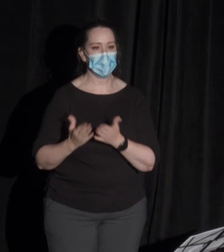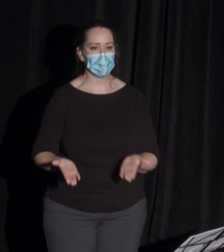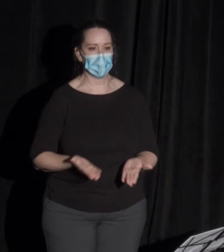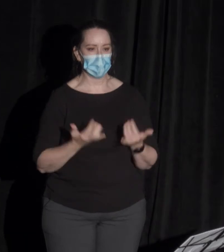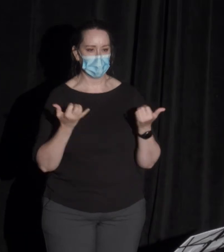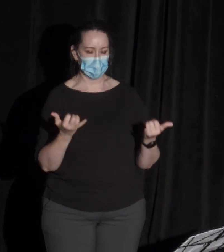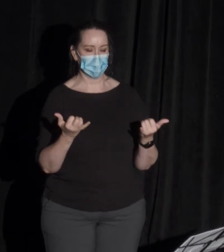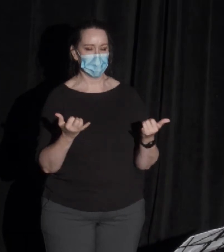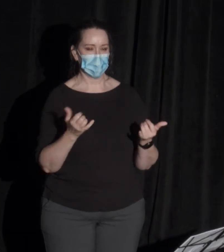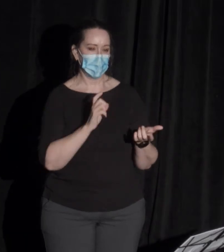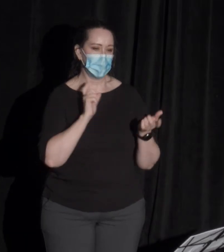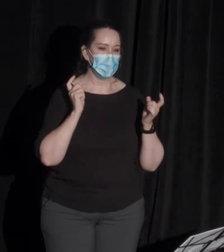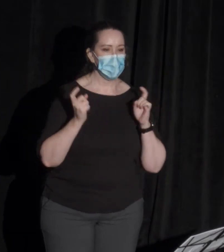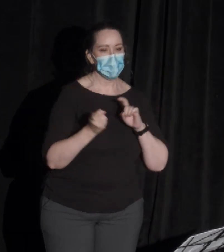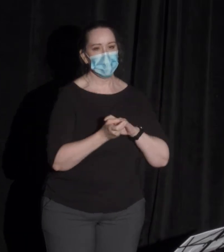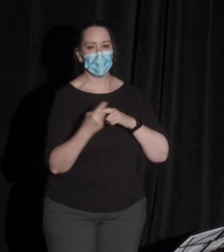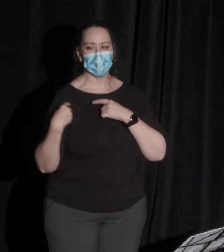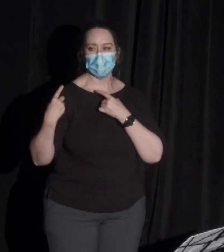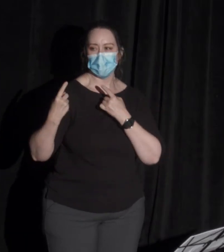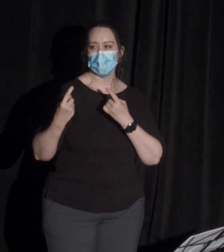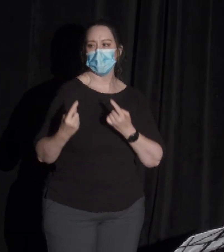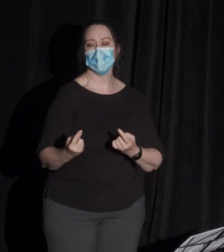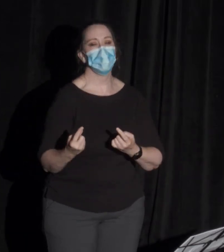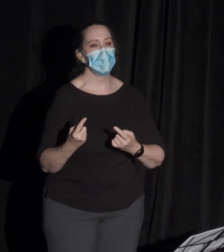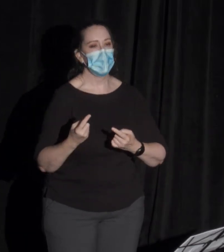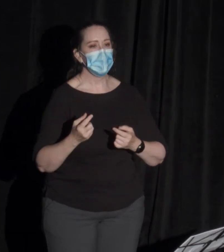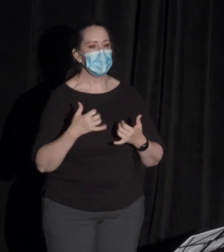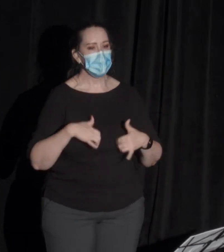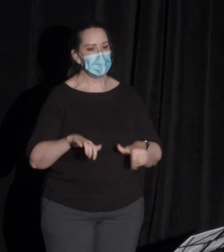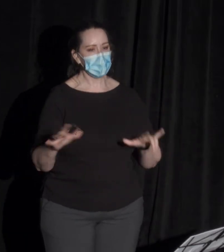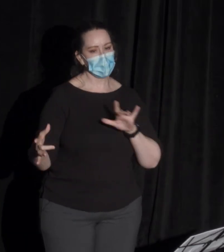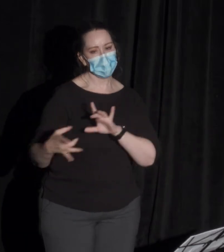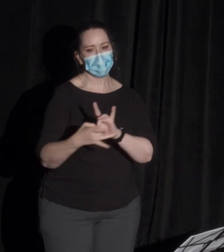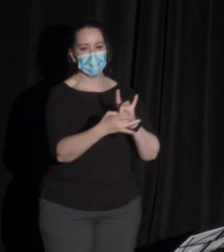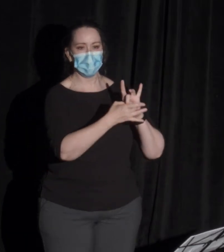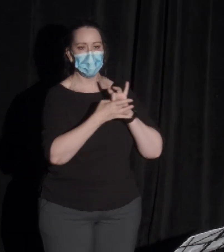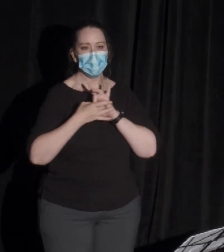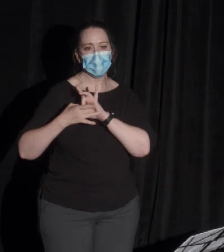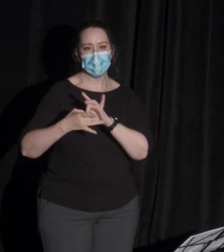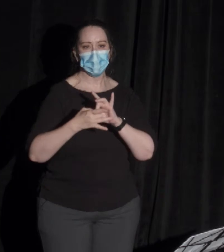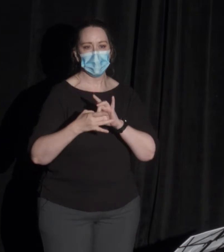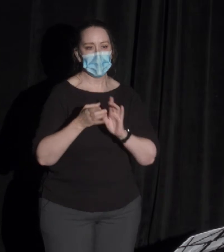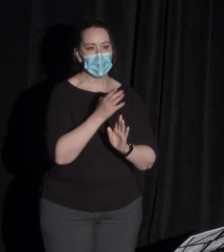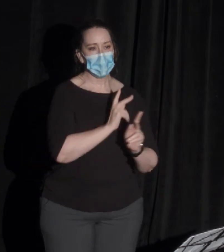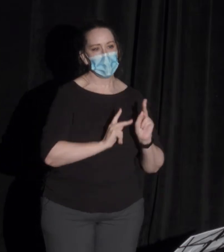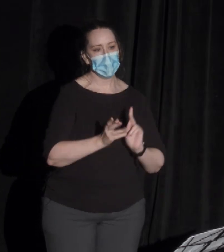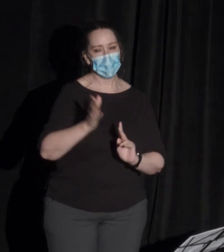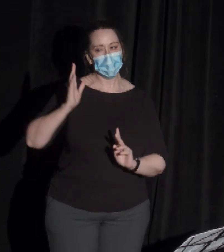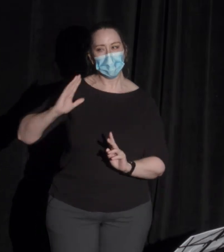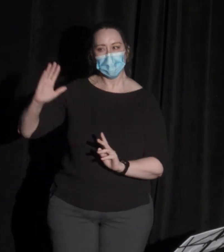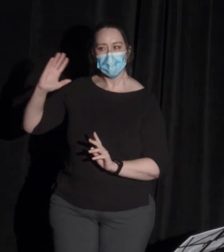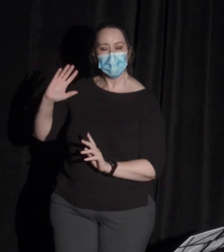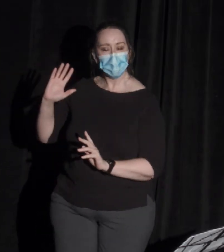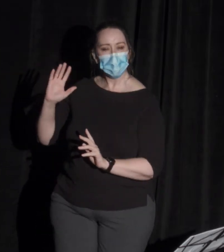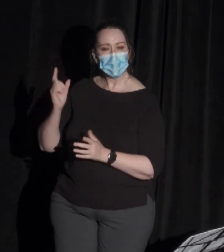We've changed over time, but we're still connected to the people who came before us. Sometimes we connect to